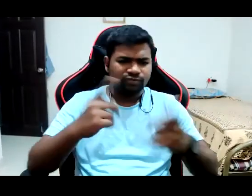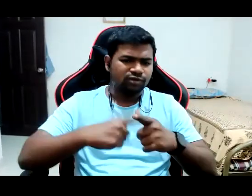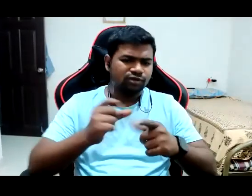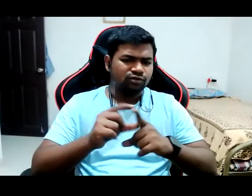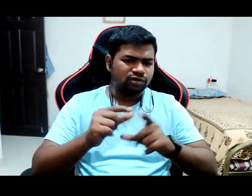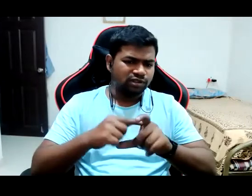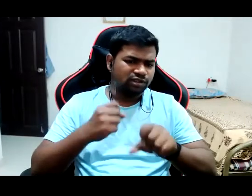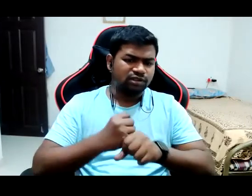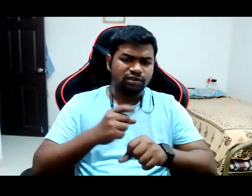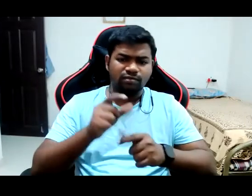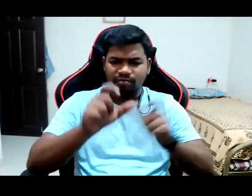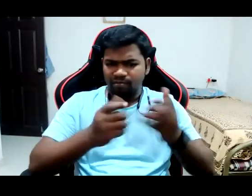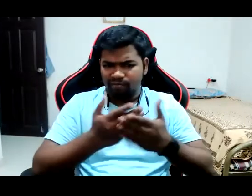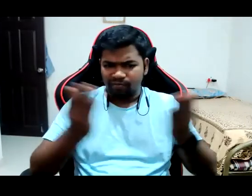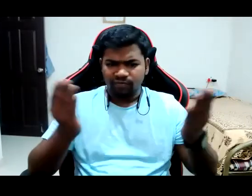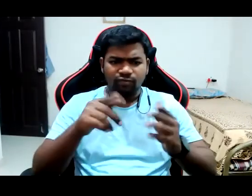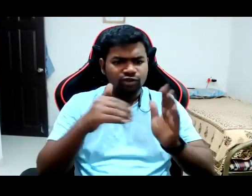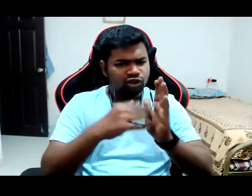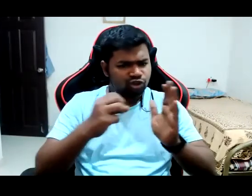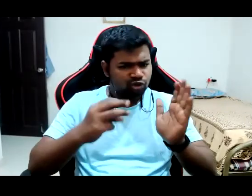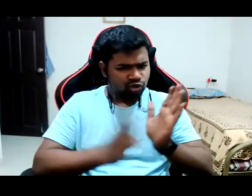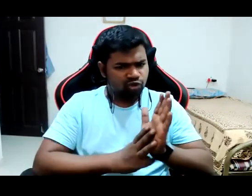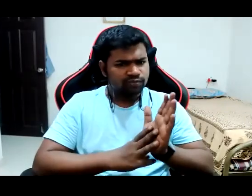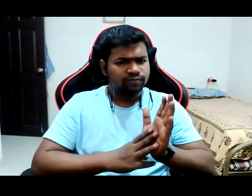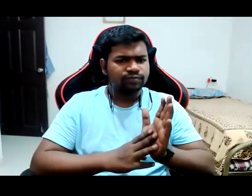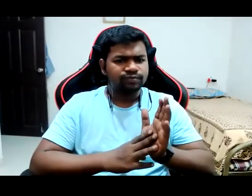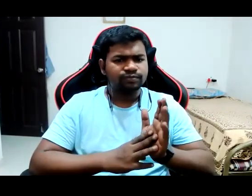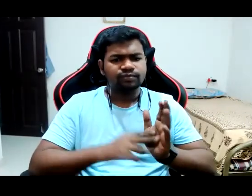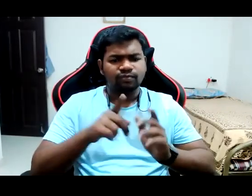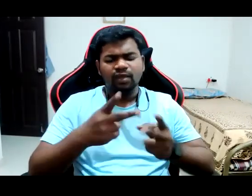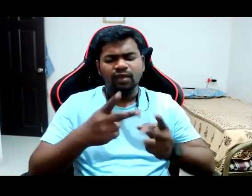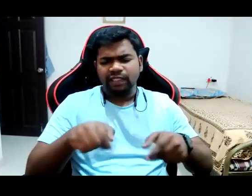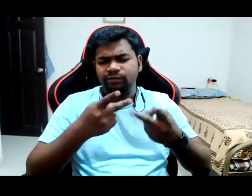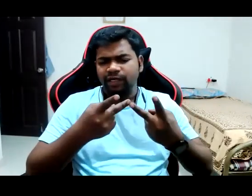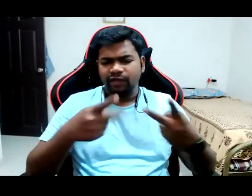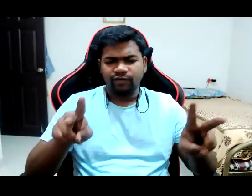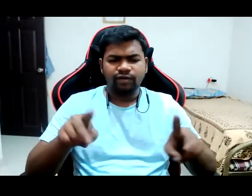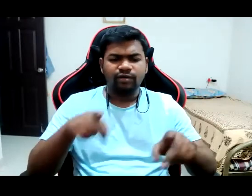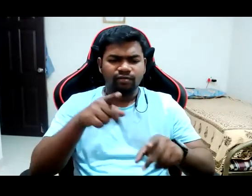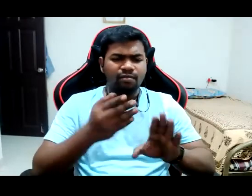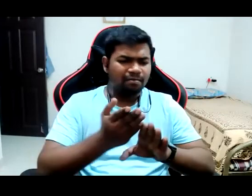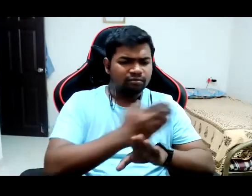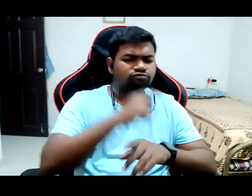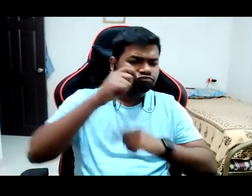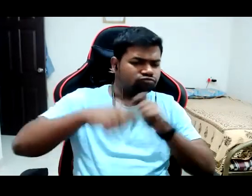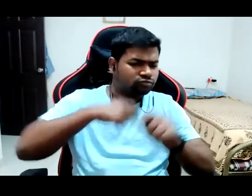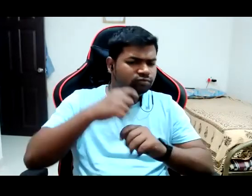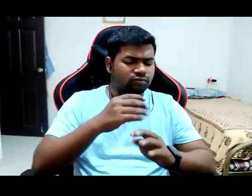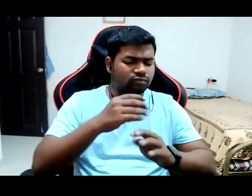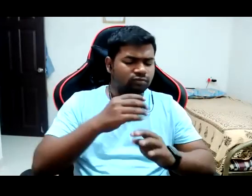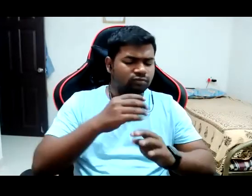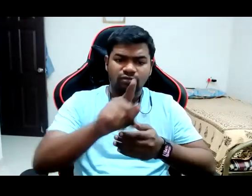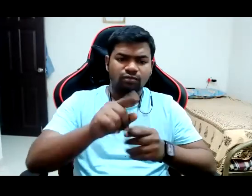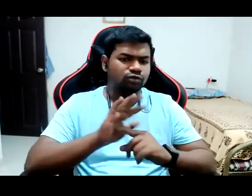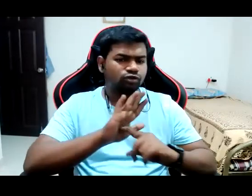mean, we'll be having live demo through the Zoom call or anything else. Or it'll be different. So you would have pre-recorded videos, and then you'll be sharing your deployed